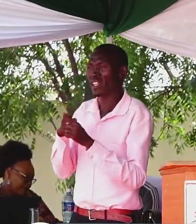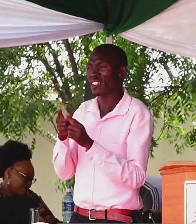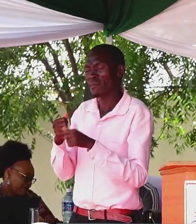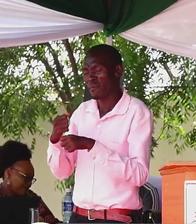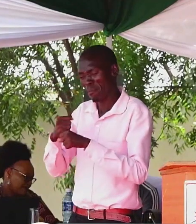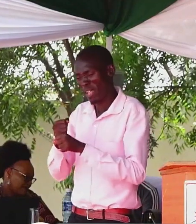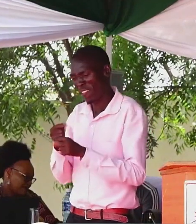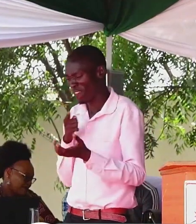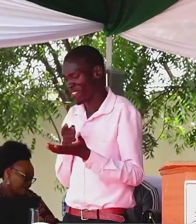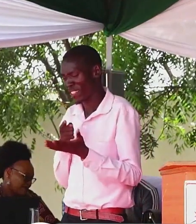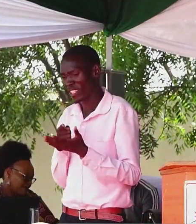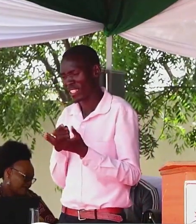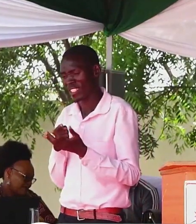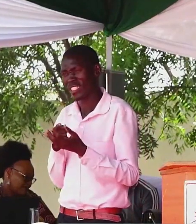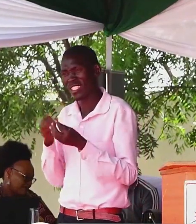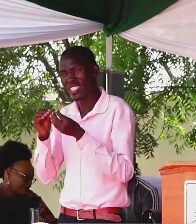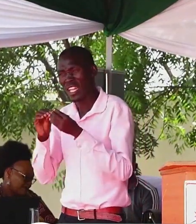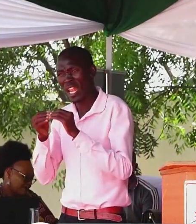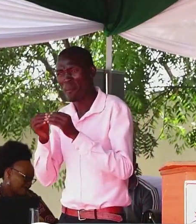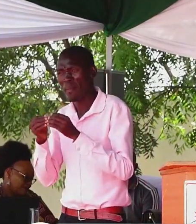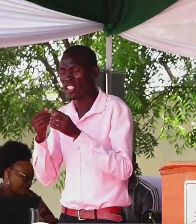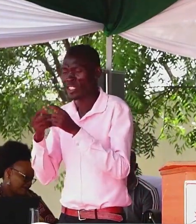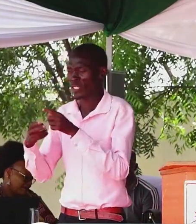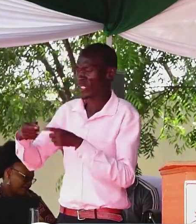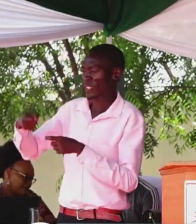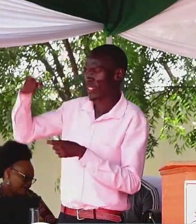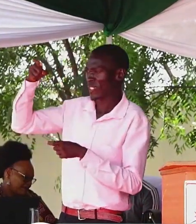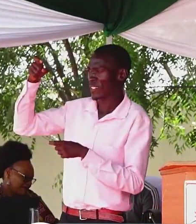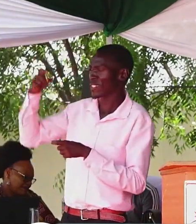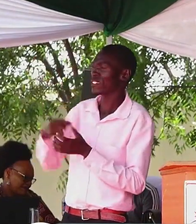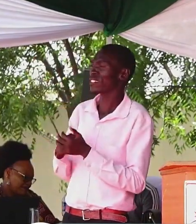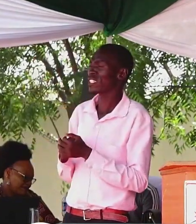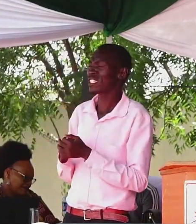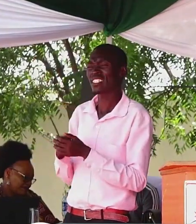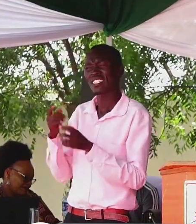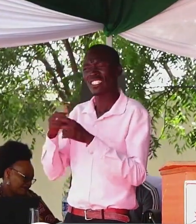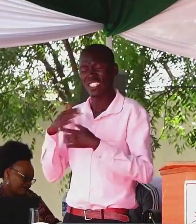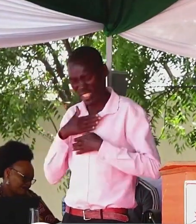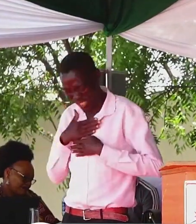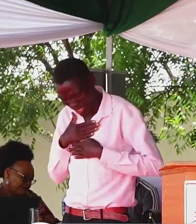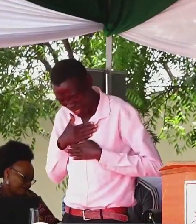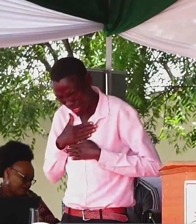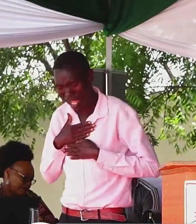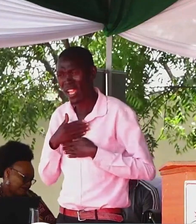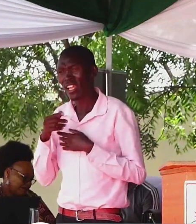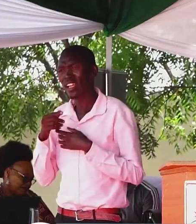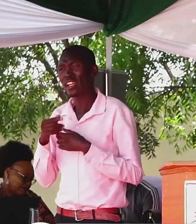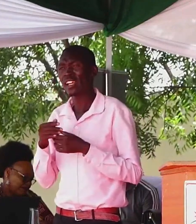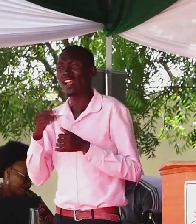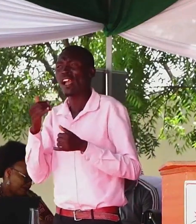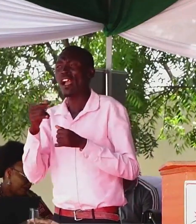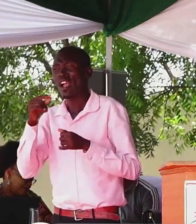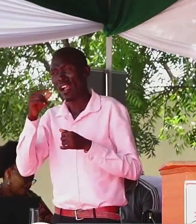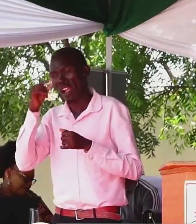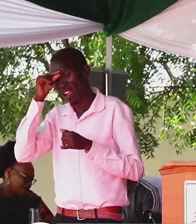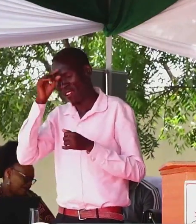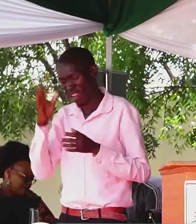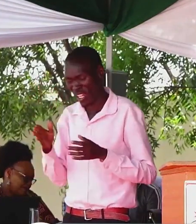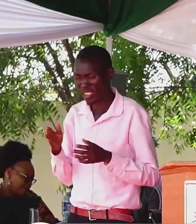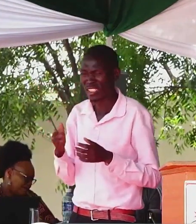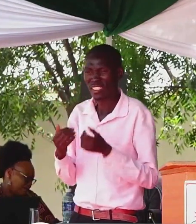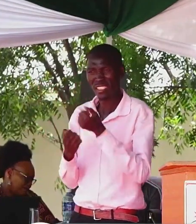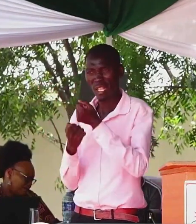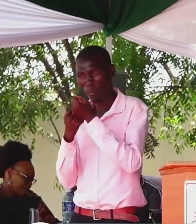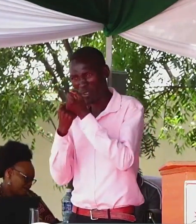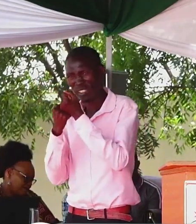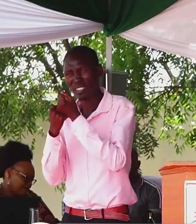these numbers increase? His Excellency the Governor himself, he supported